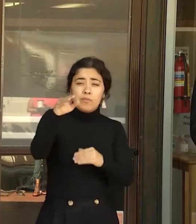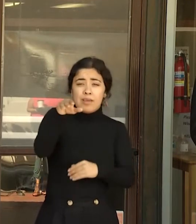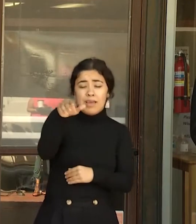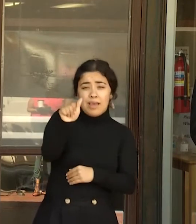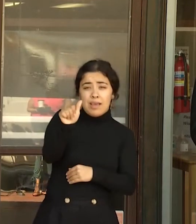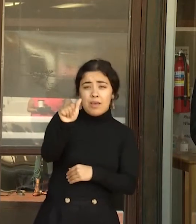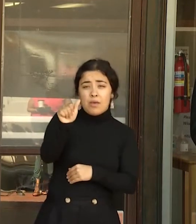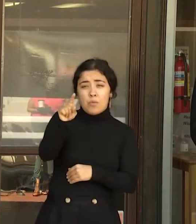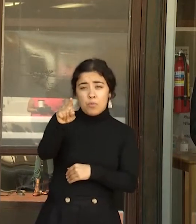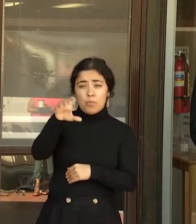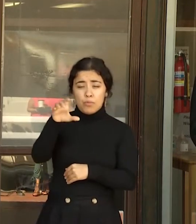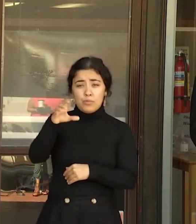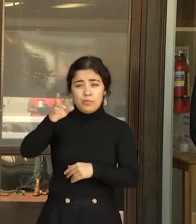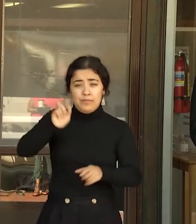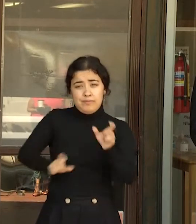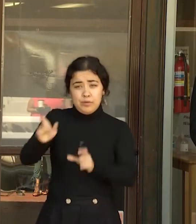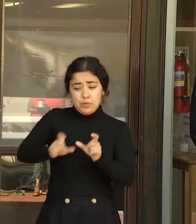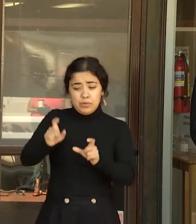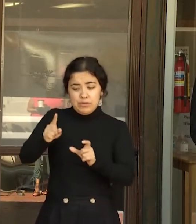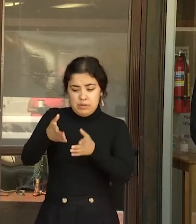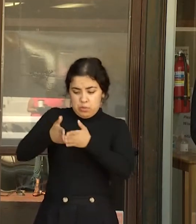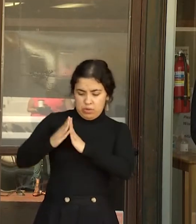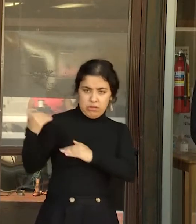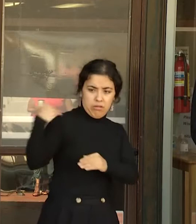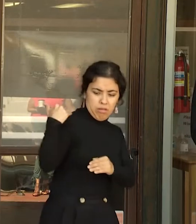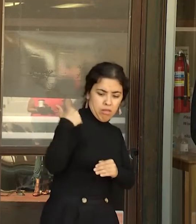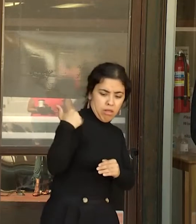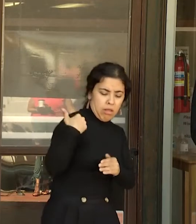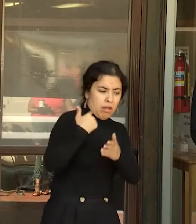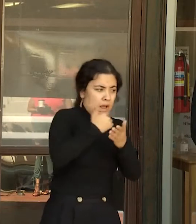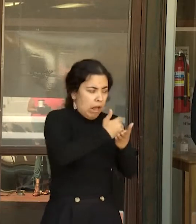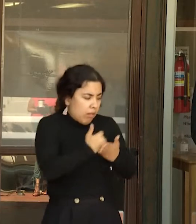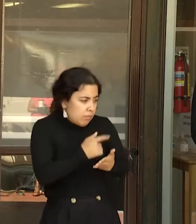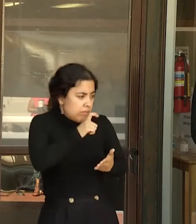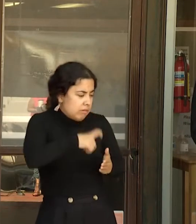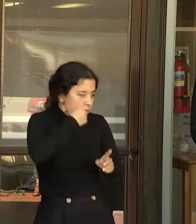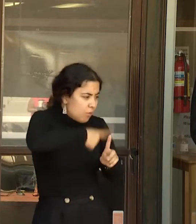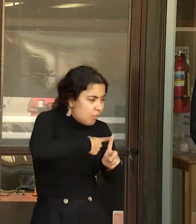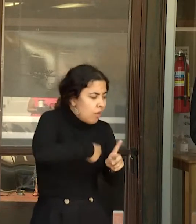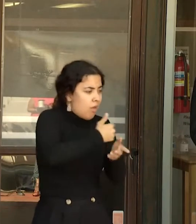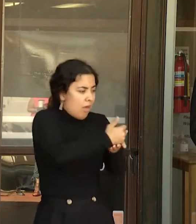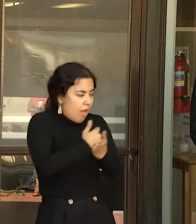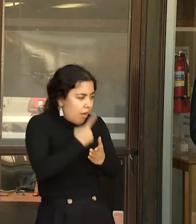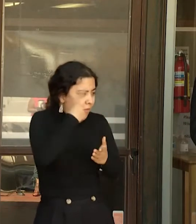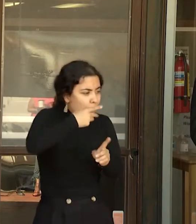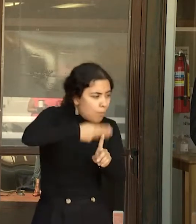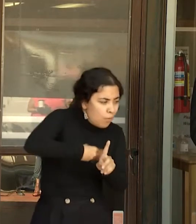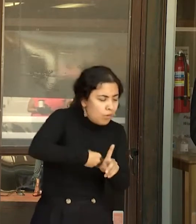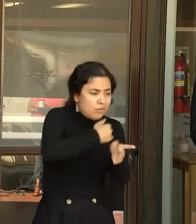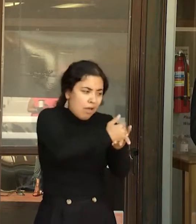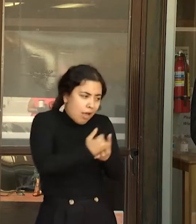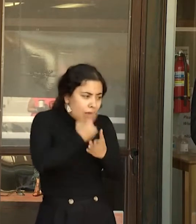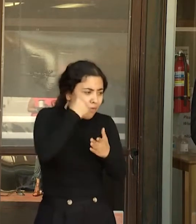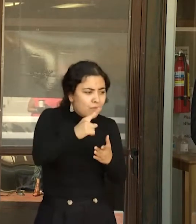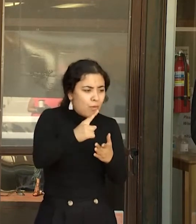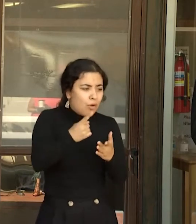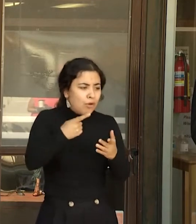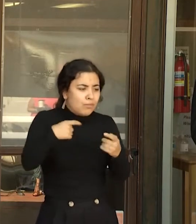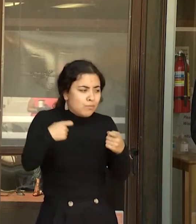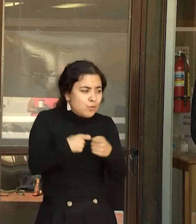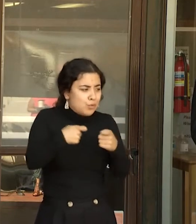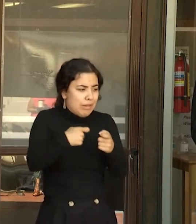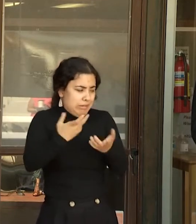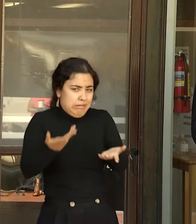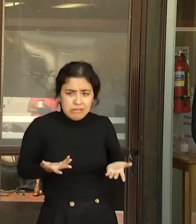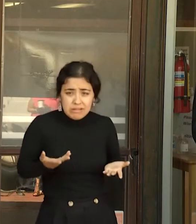requesting assistance for rental, requesting assistance for mortgage help, requesting assistance for utility help. And as best as